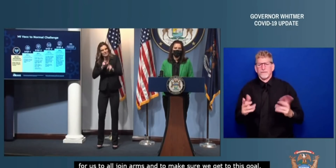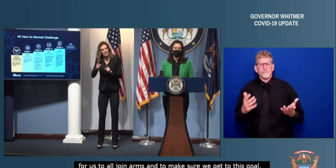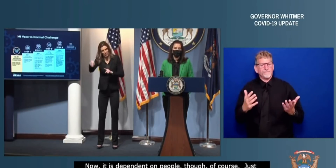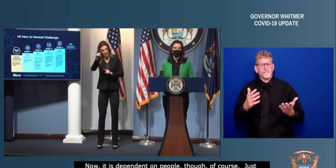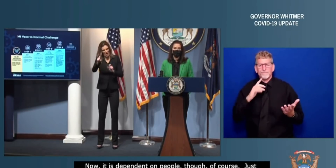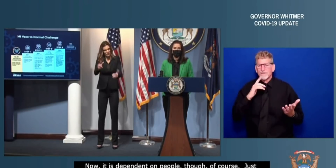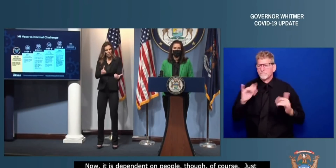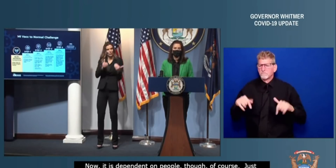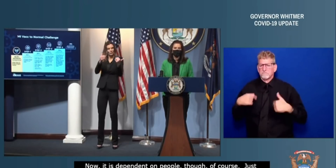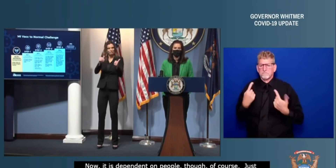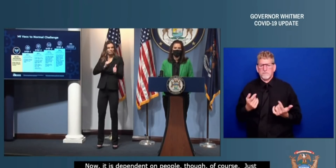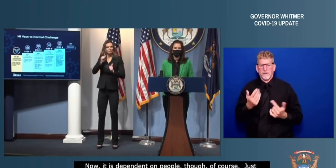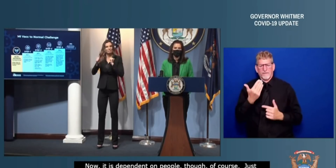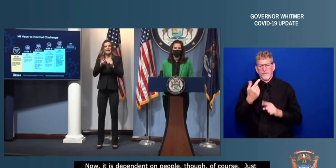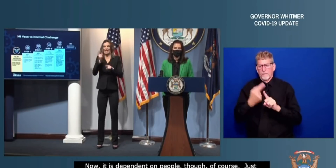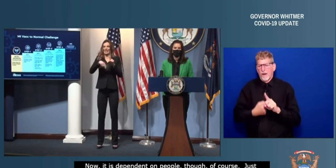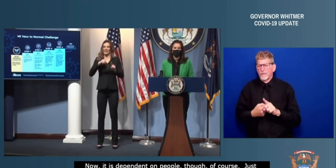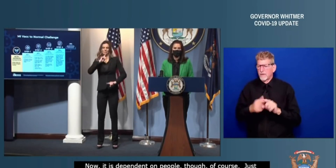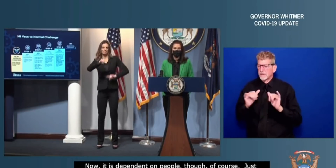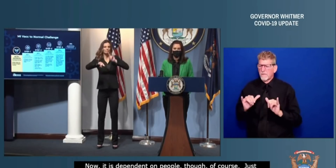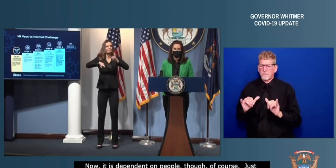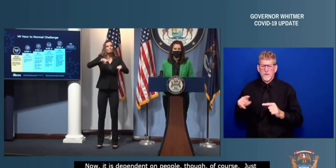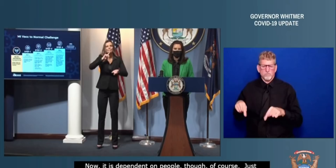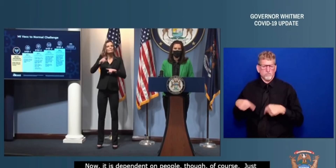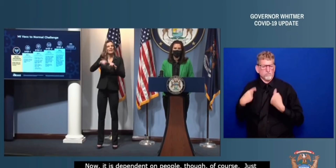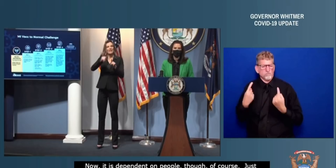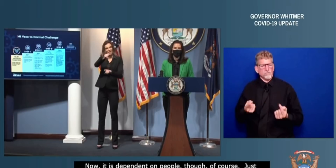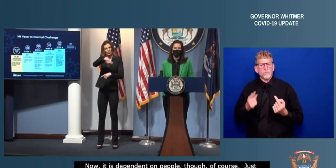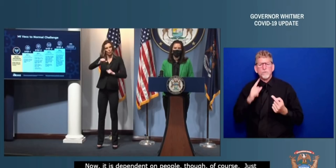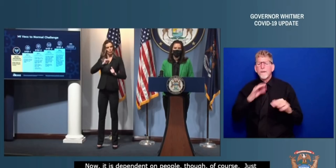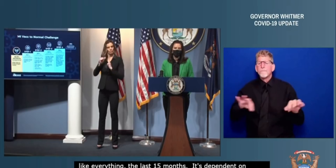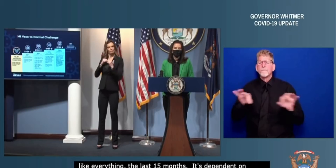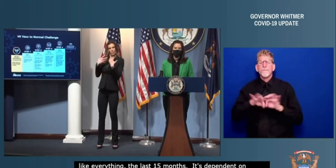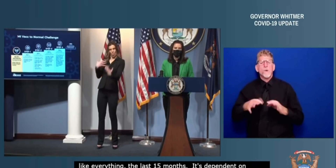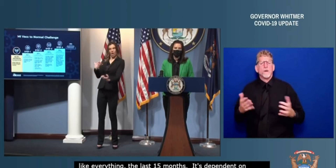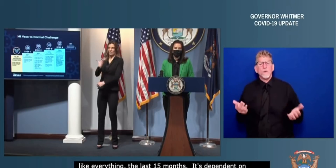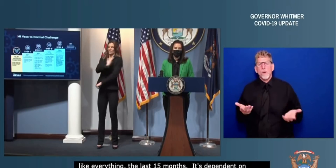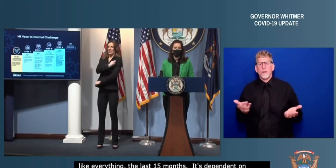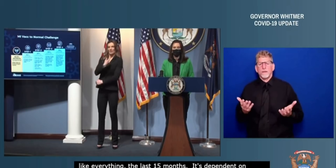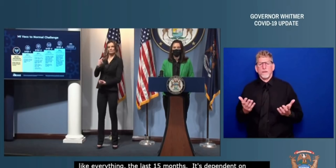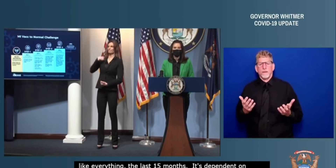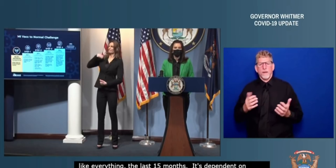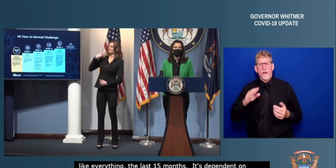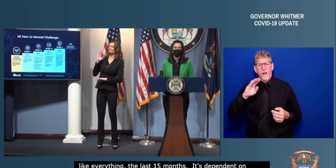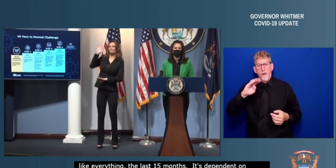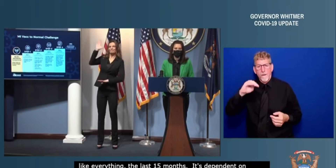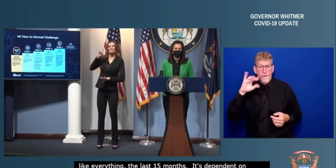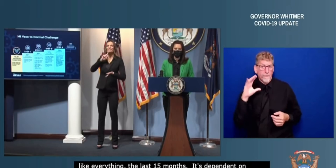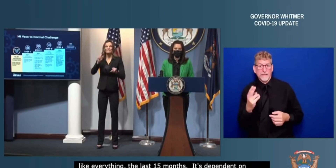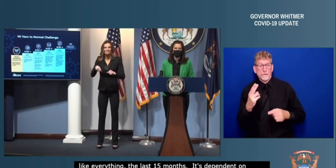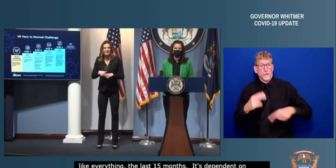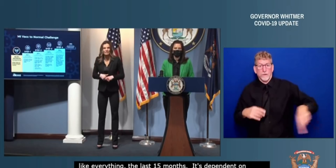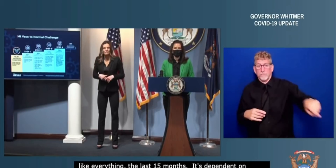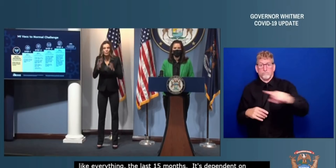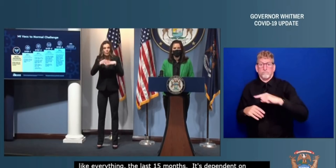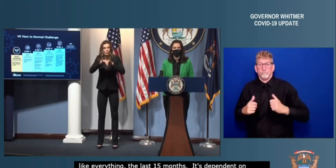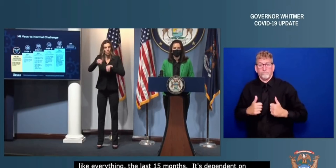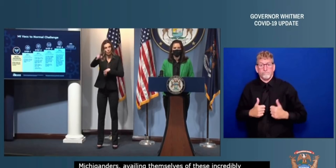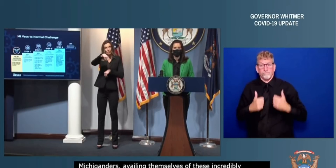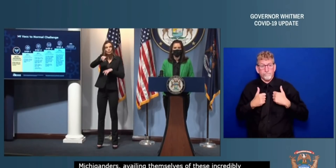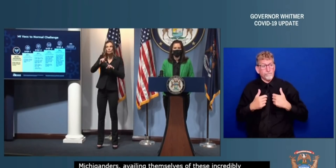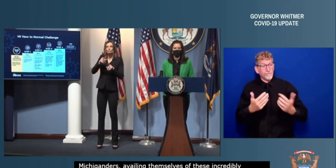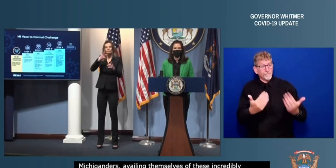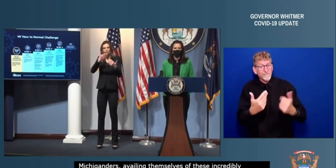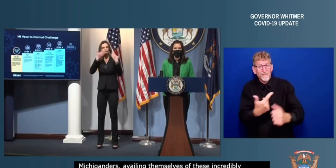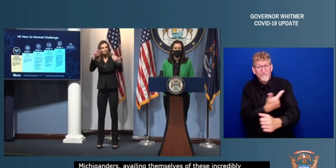Michiganders availing themselves of these incredibly important vaccines. It's incumbent on employers to support their